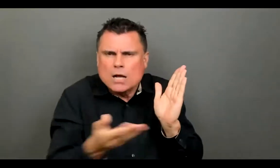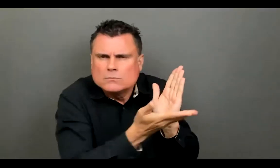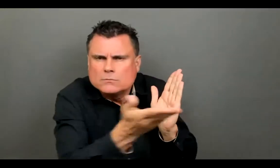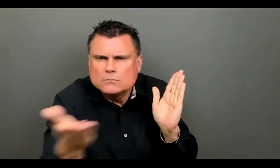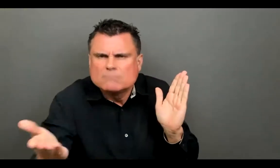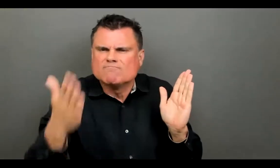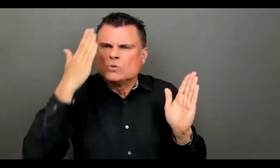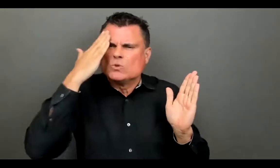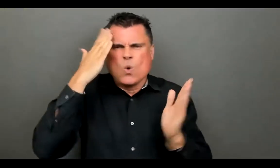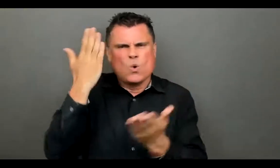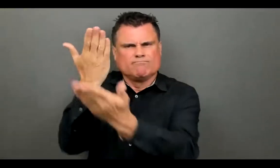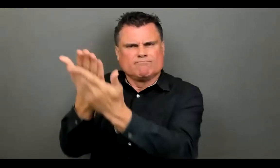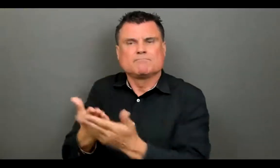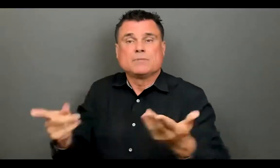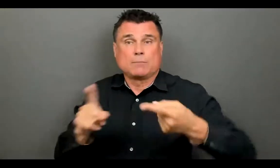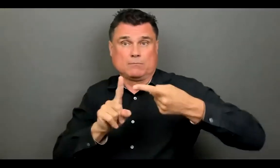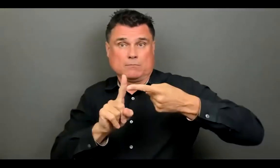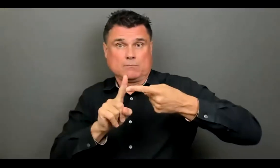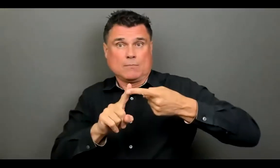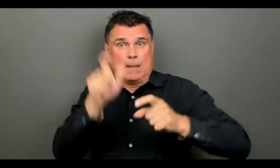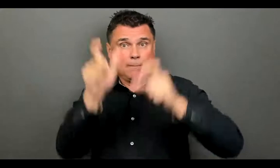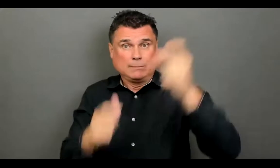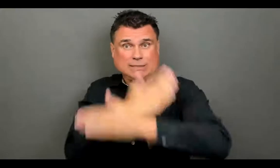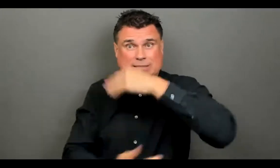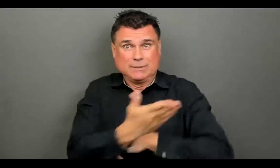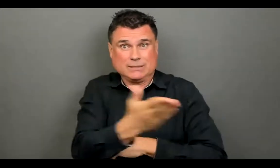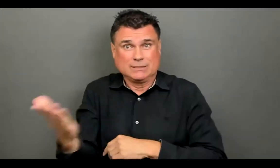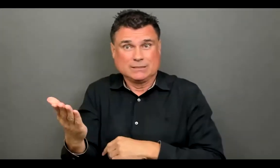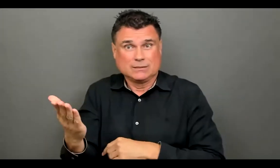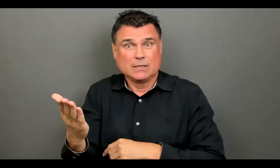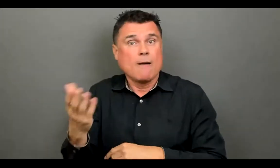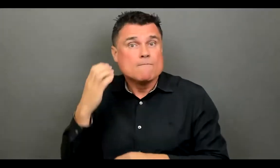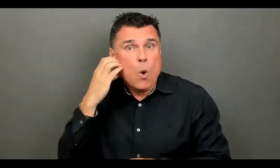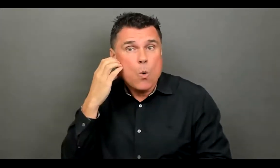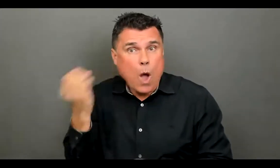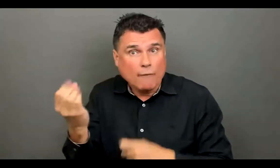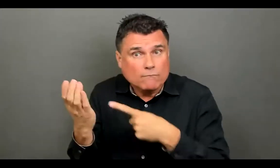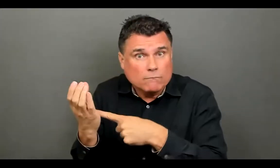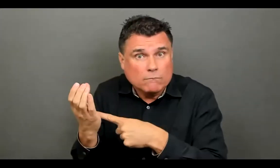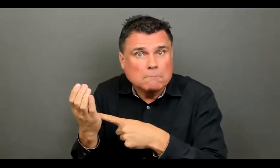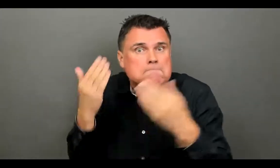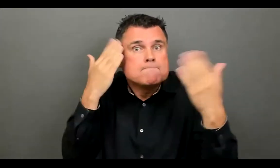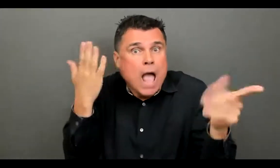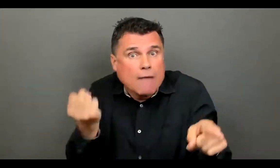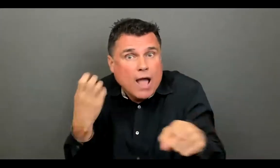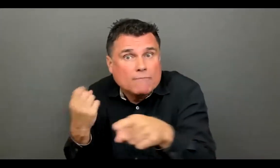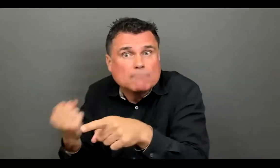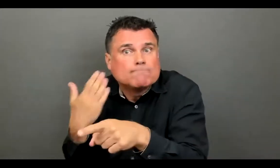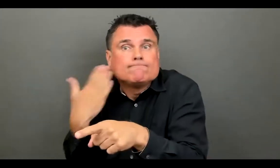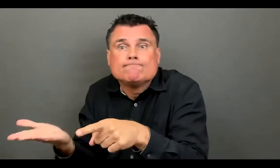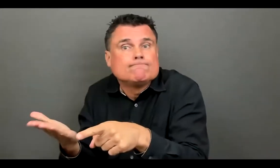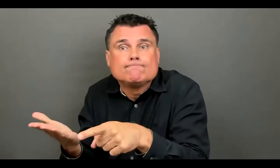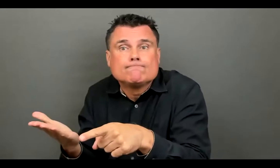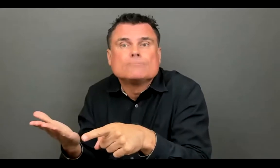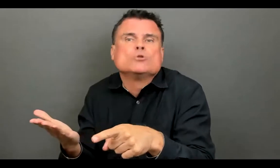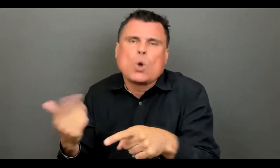person without. So although data is a really critical first step, it's of course only part of the solution. And we need deeper